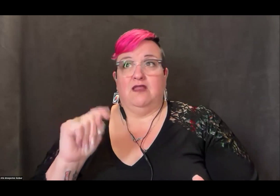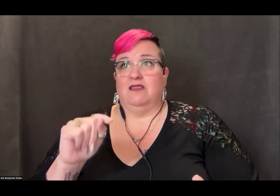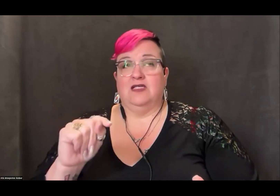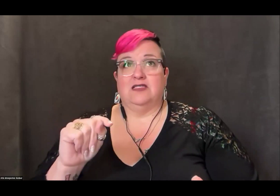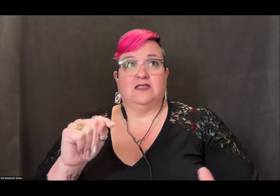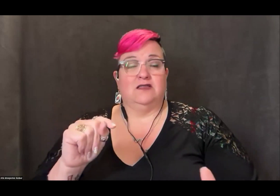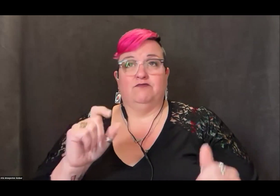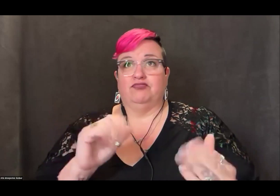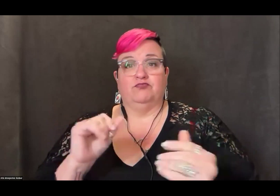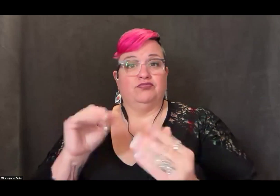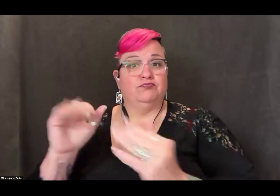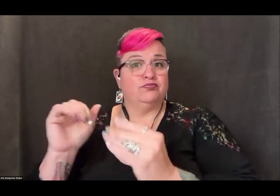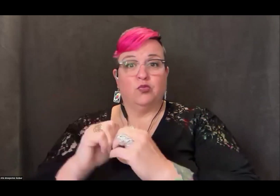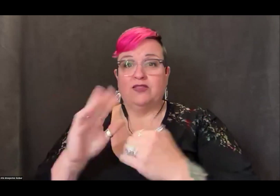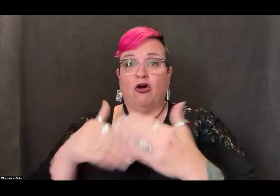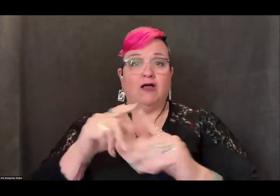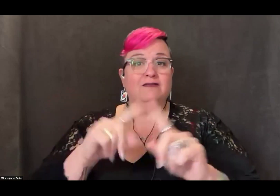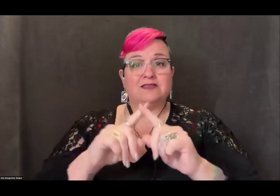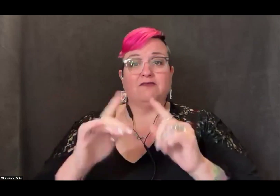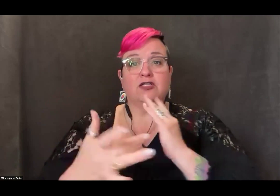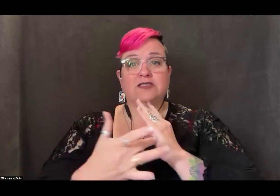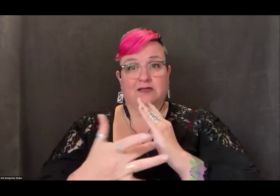of AI technology.